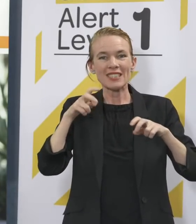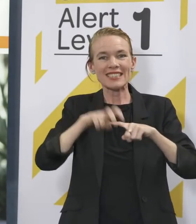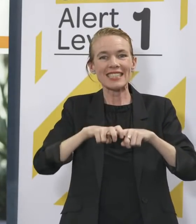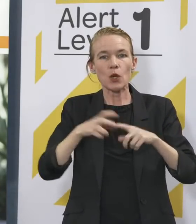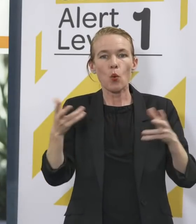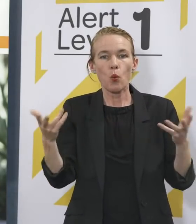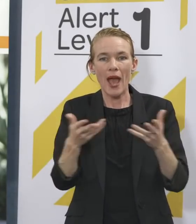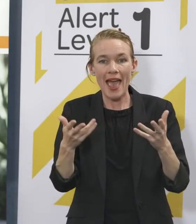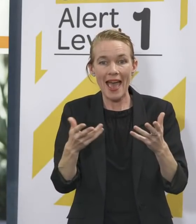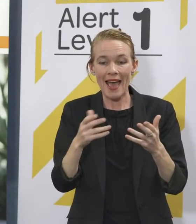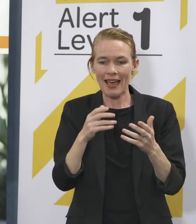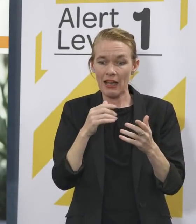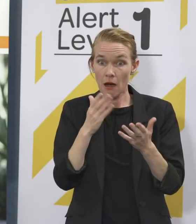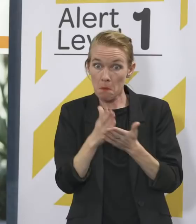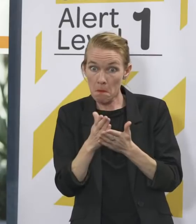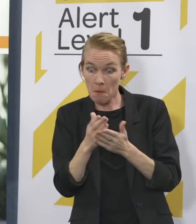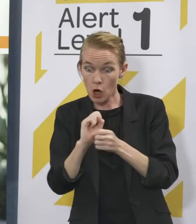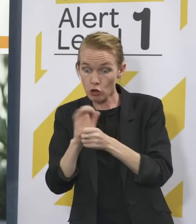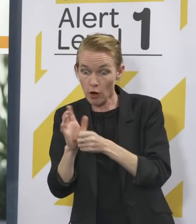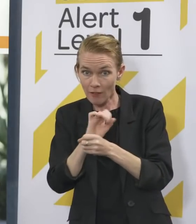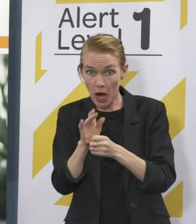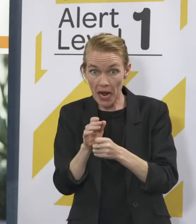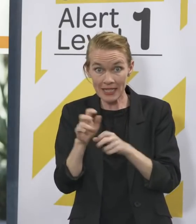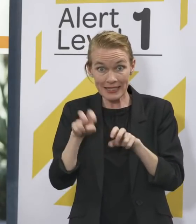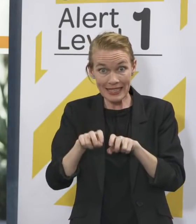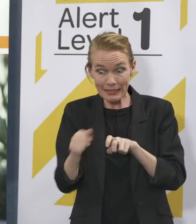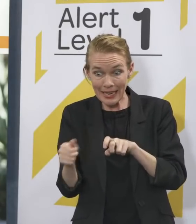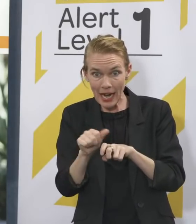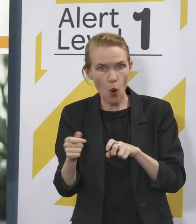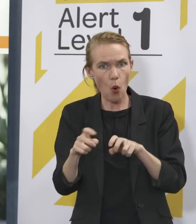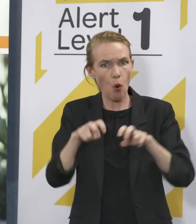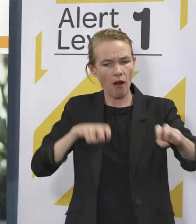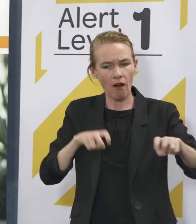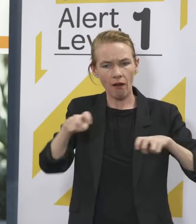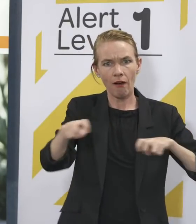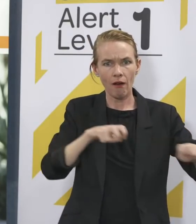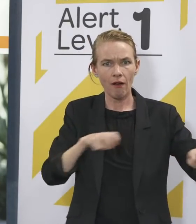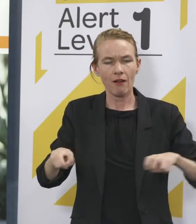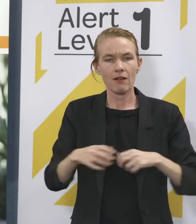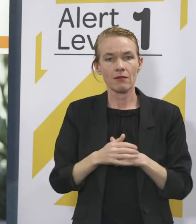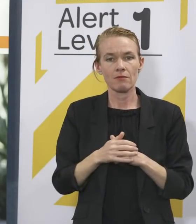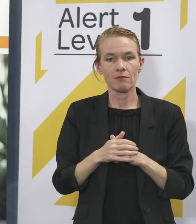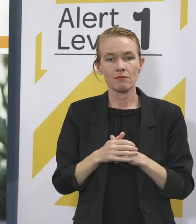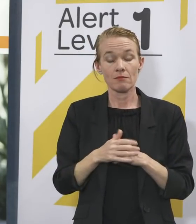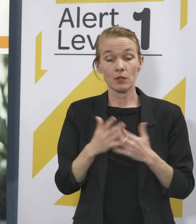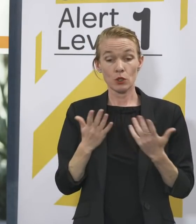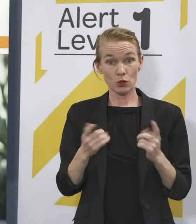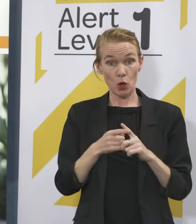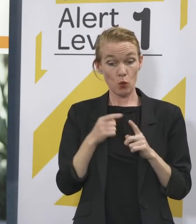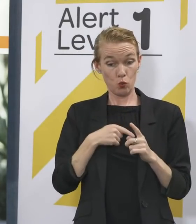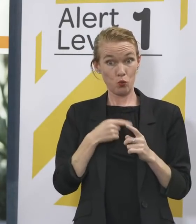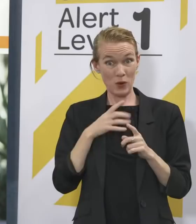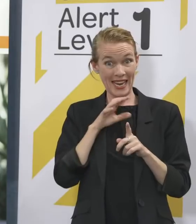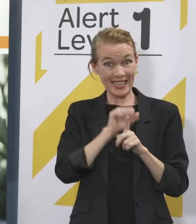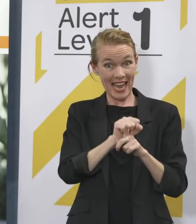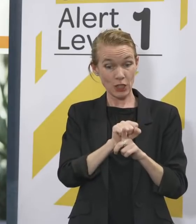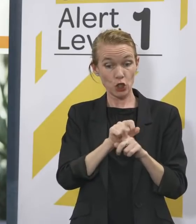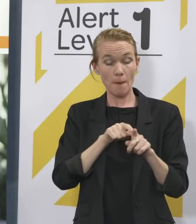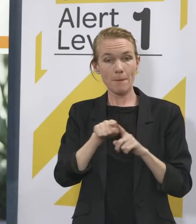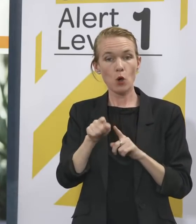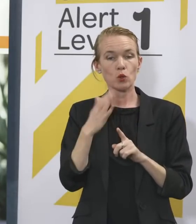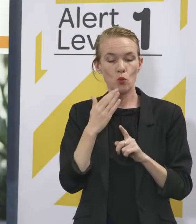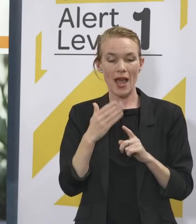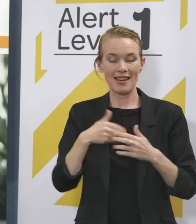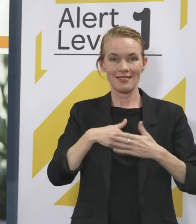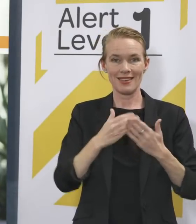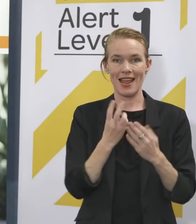that day 3 testing. So it strongly suggests they were already incubating the virus and may have been pre-symptomatic by